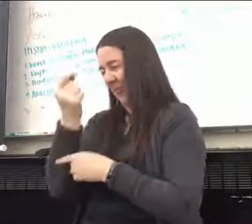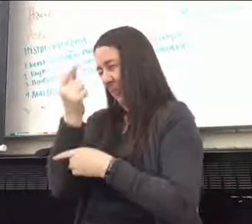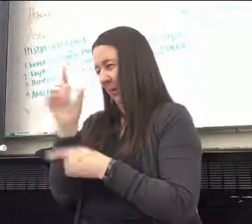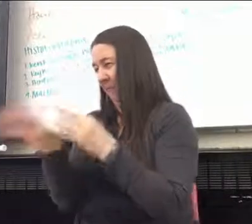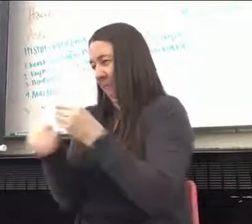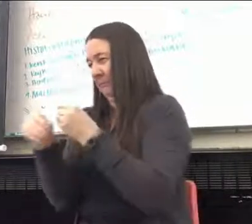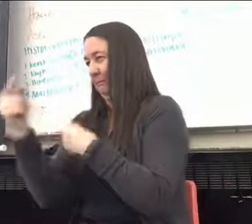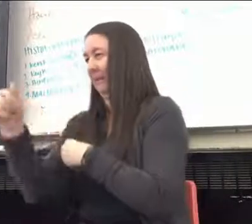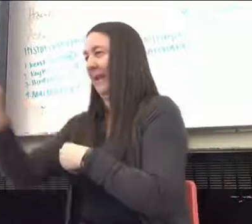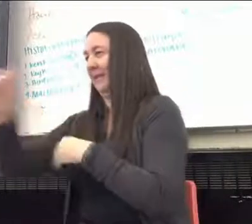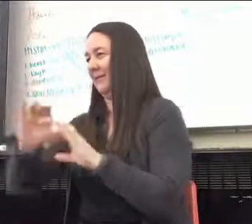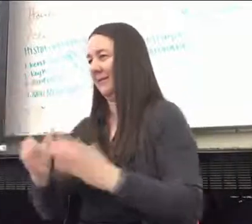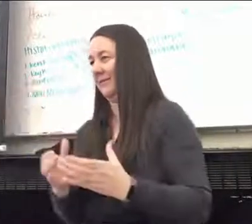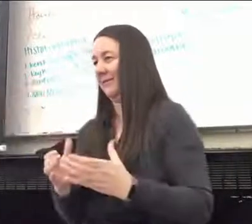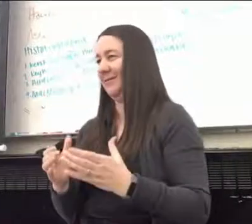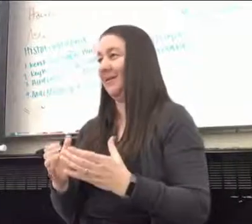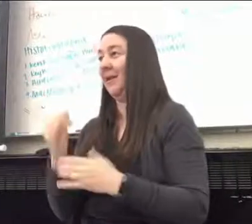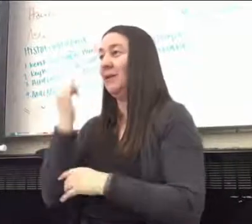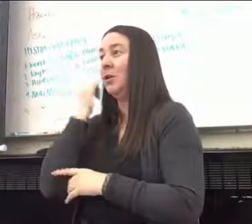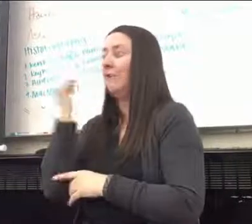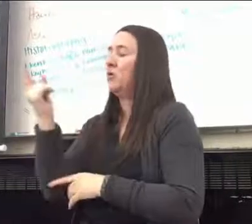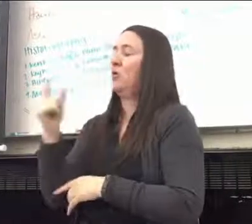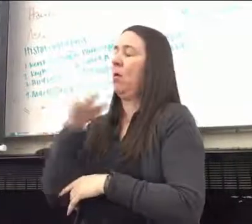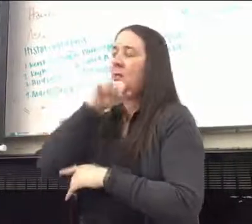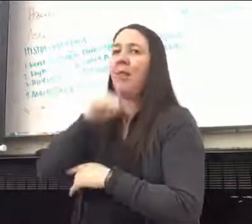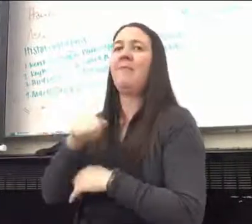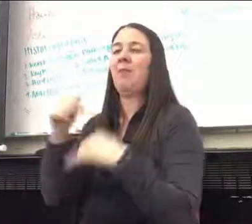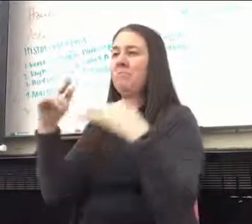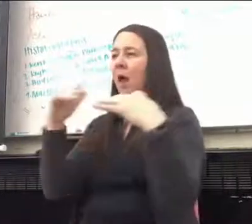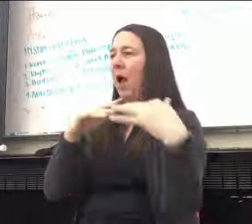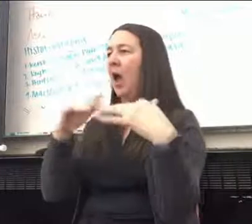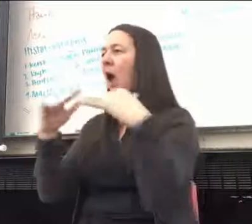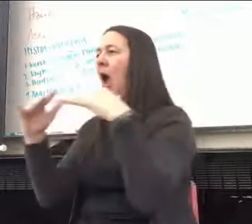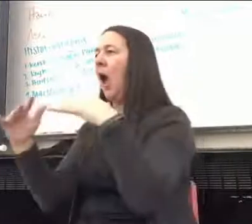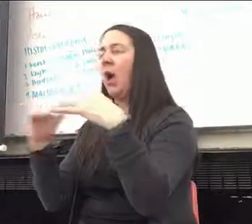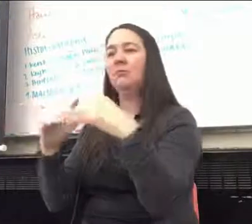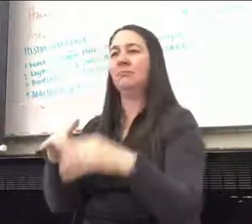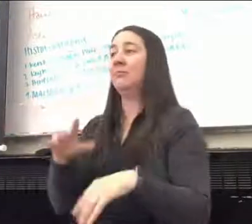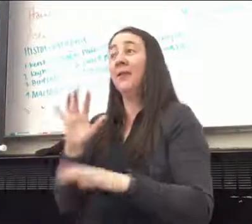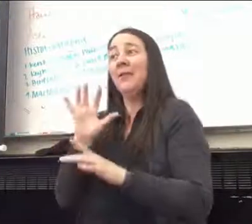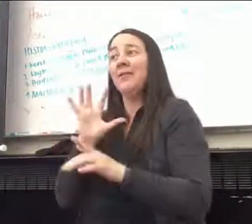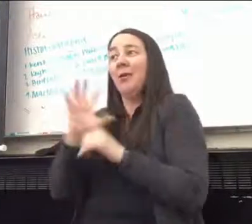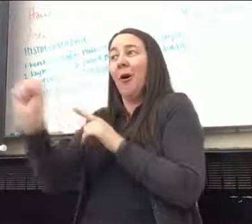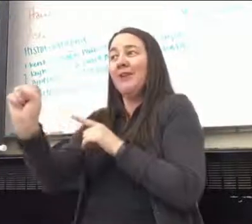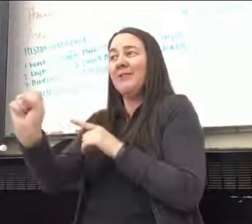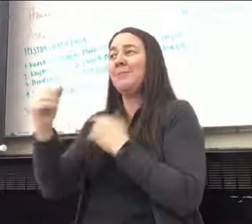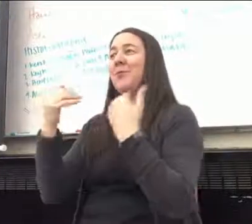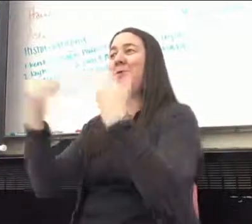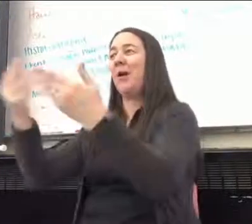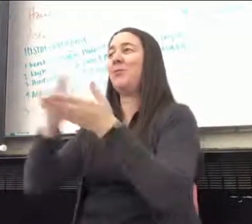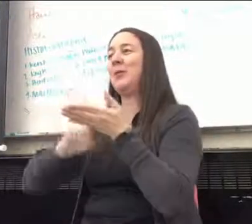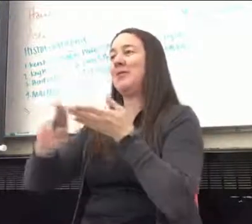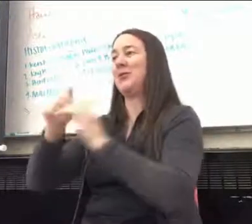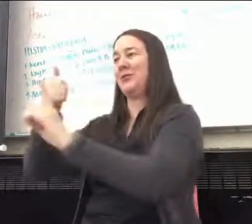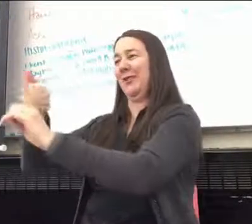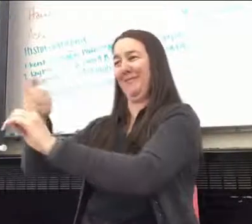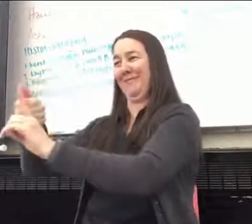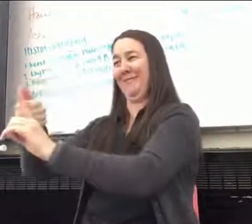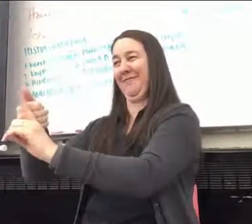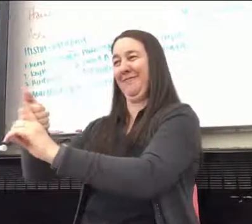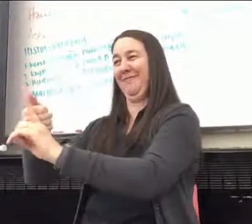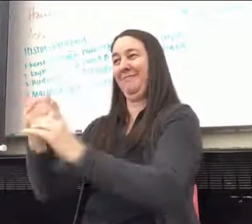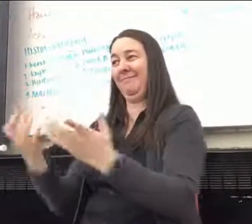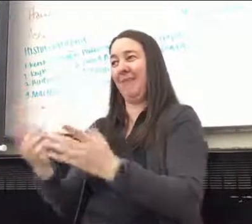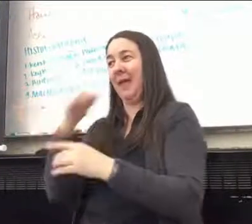next class. So if you're like huge into battles and things like that, that is awesome. Go research it on your own time.